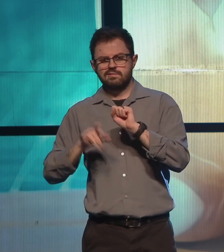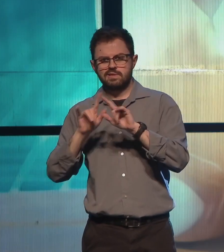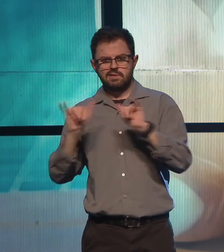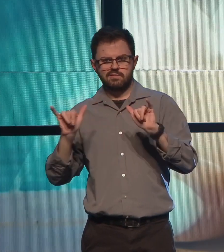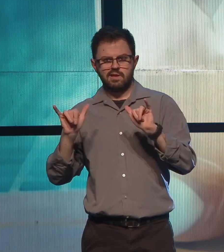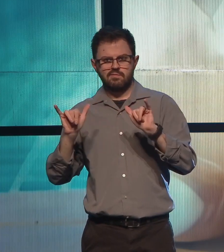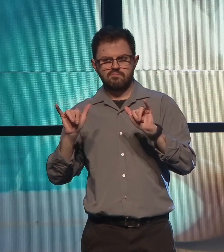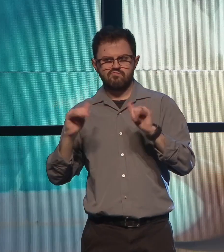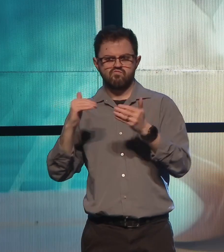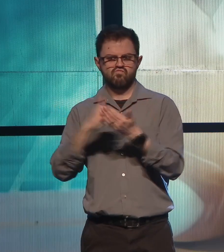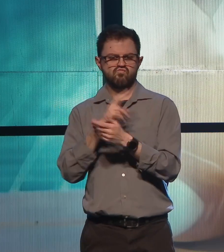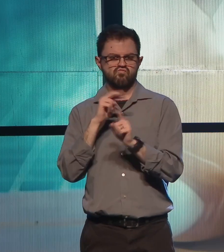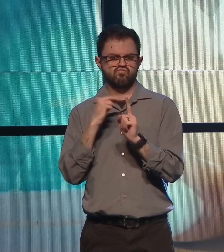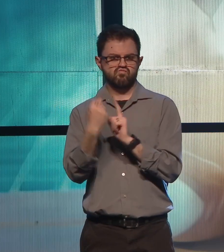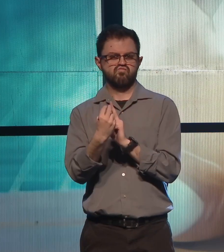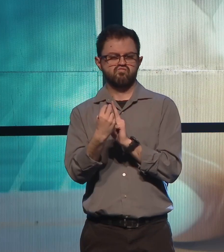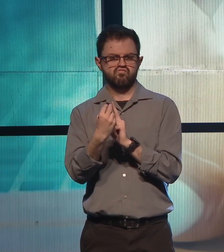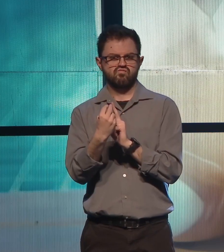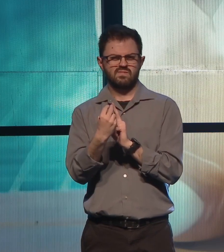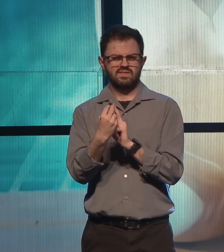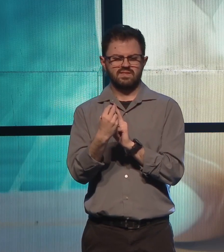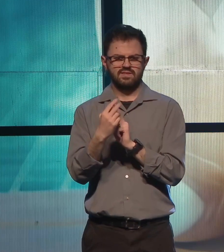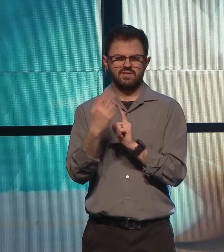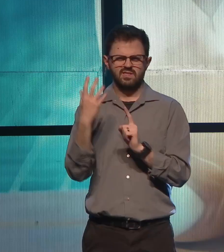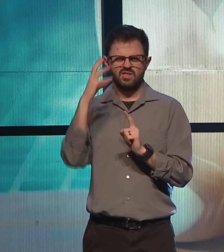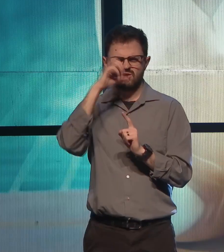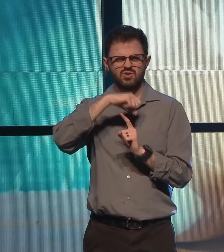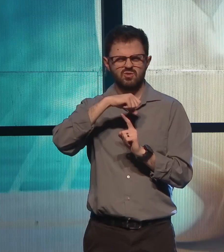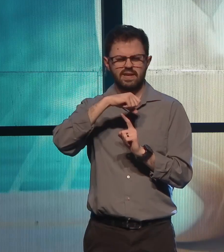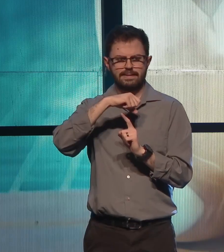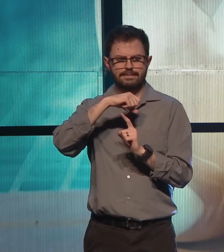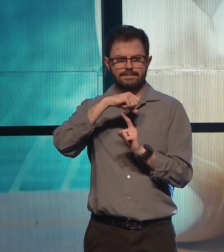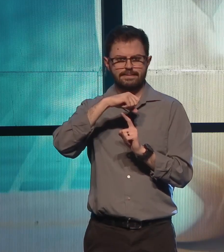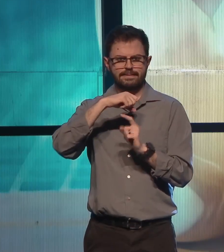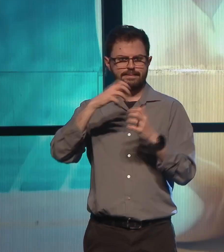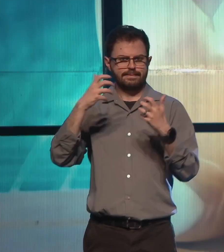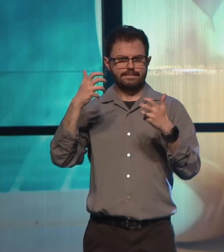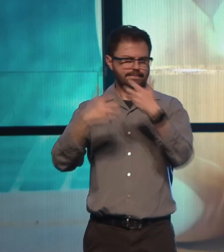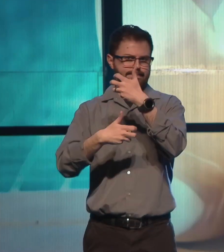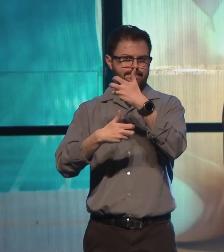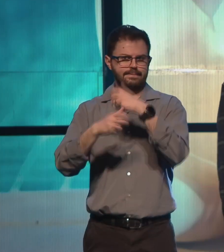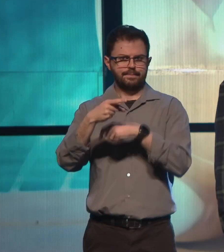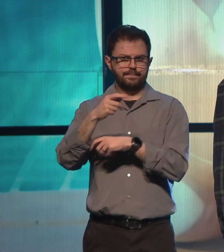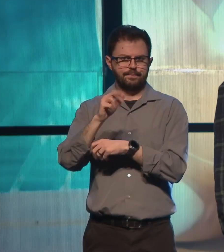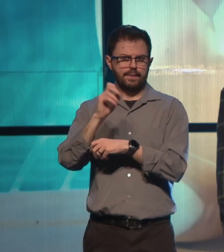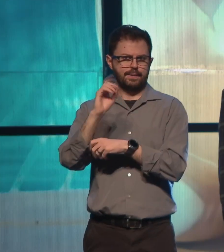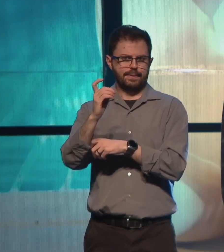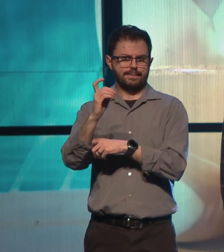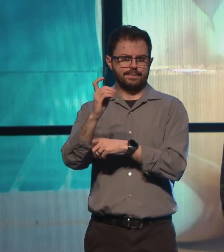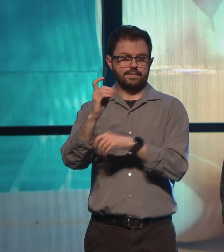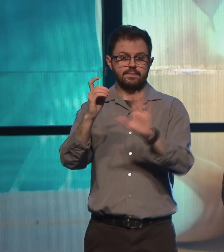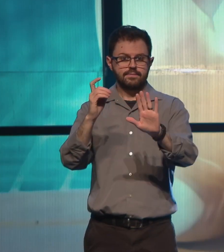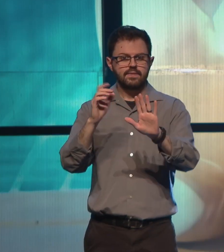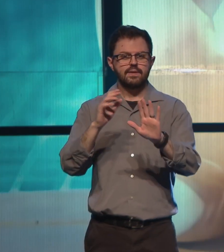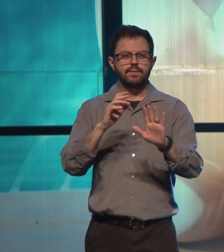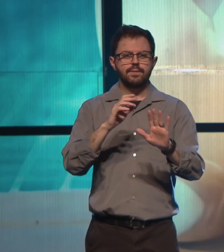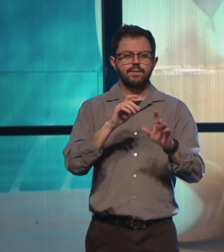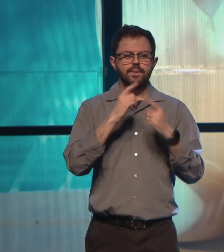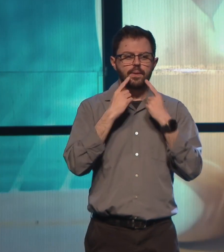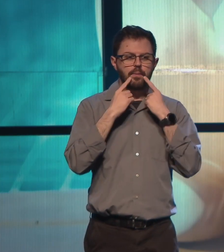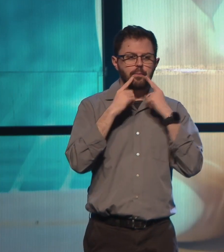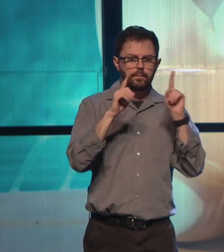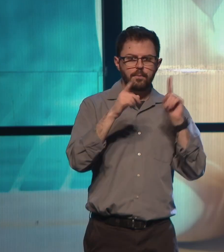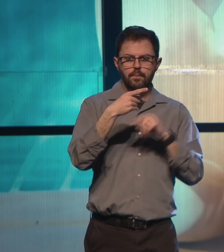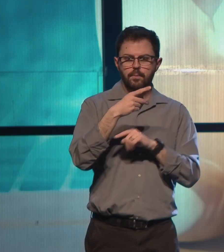perspective. And it's a crazy paradox. And I want to encourage you to be careful. Don't equate the word prosperity